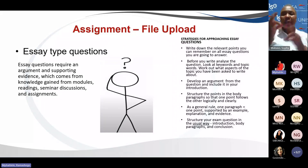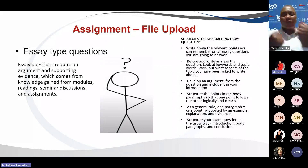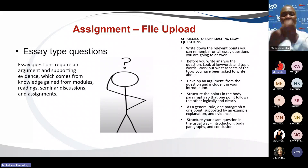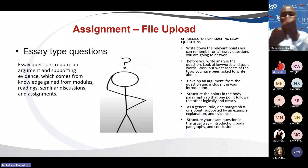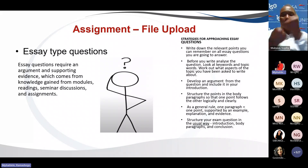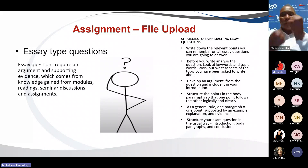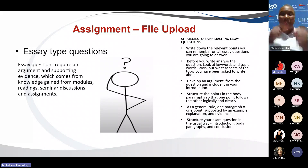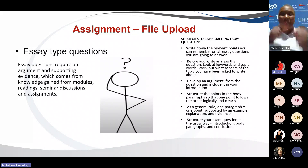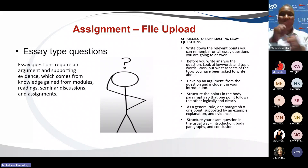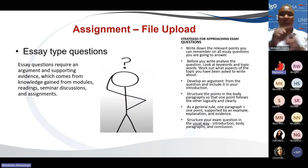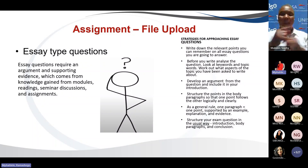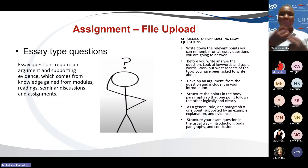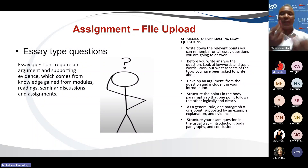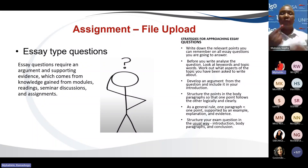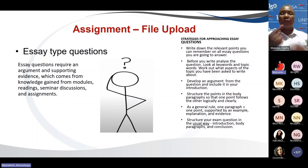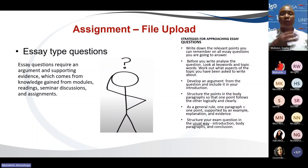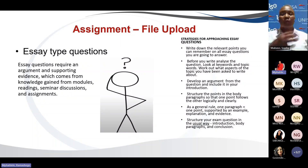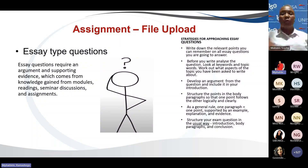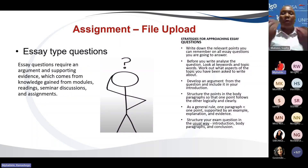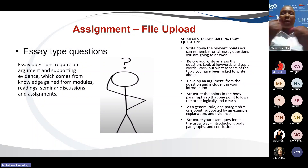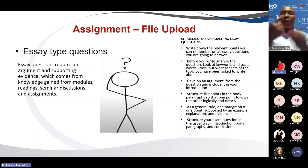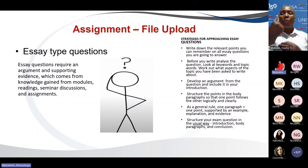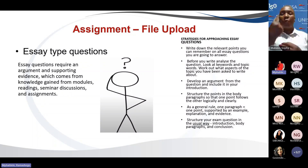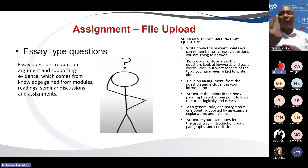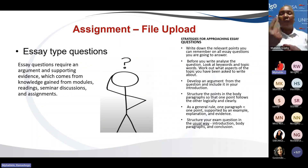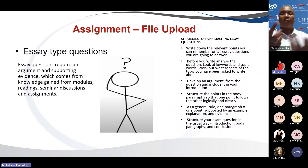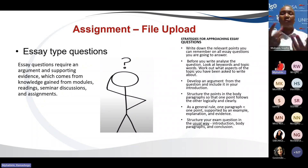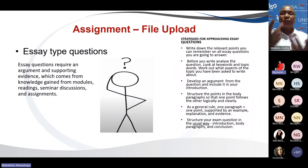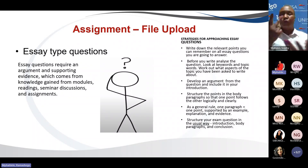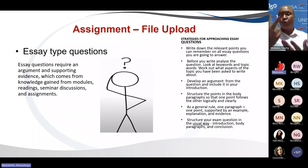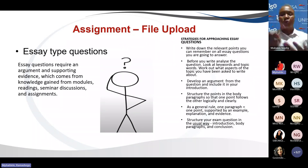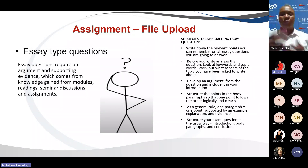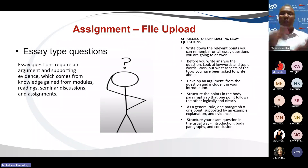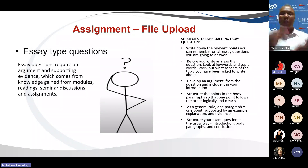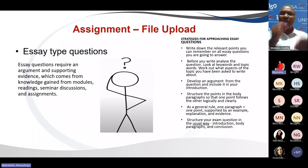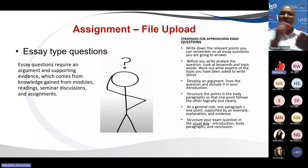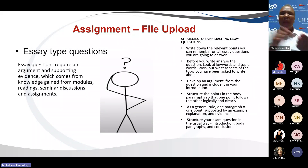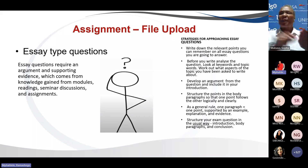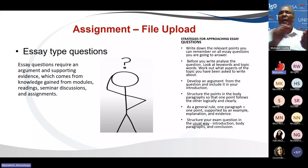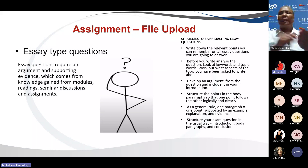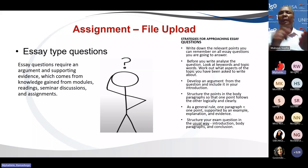that point, then you get another mark. But if you just write and write and write a